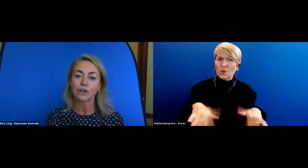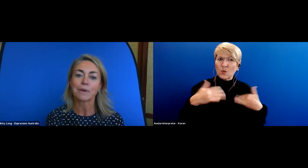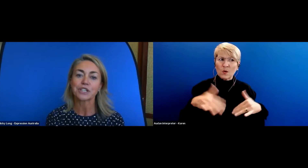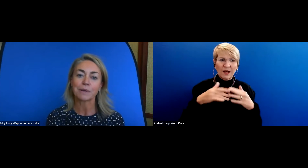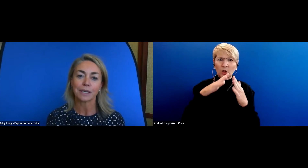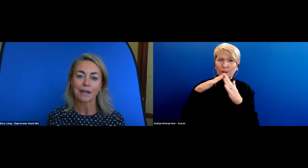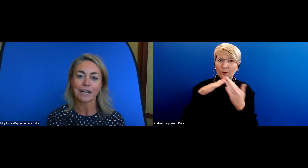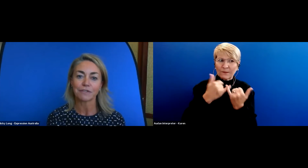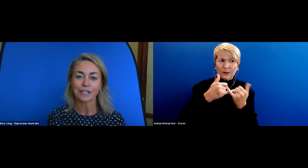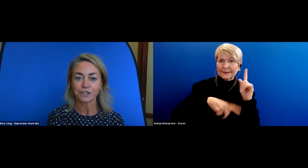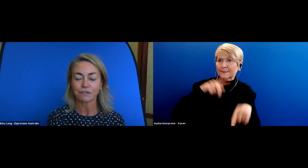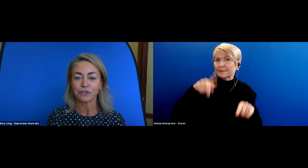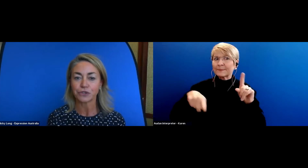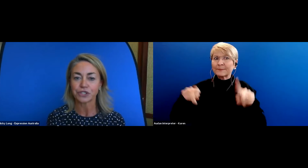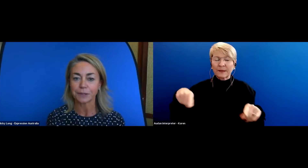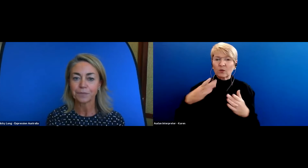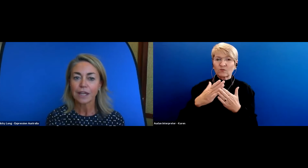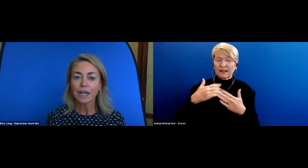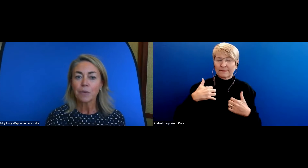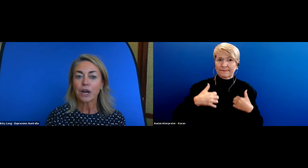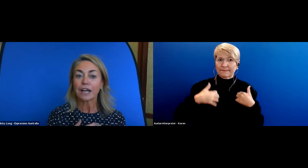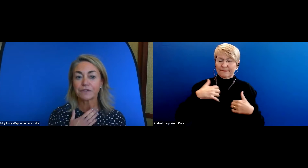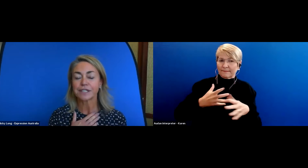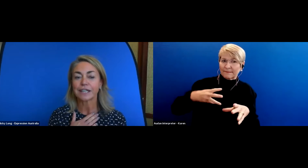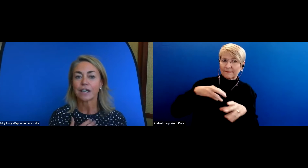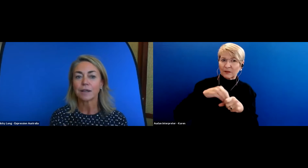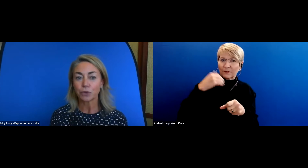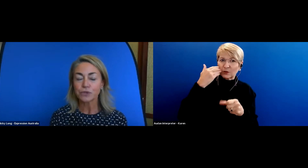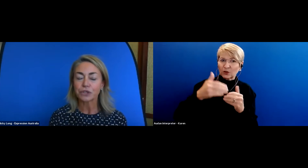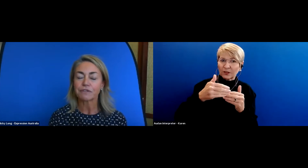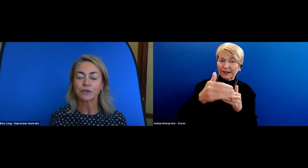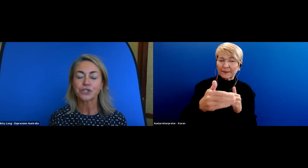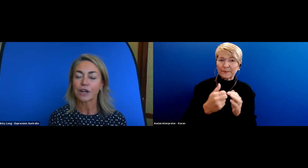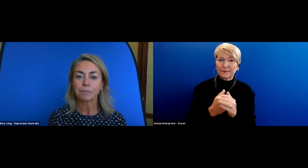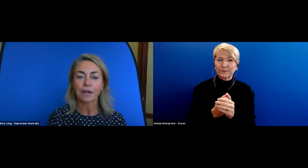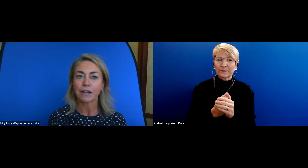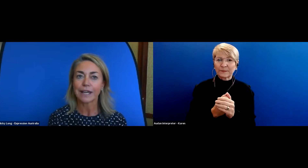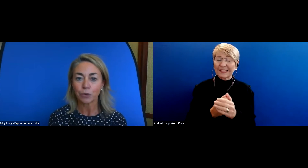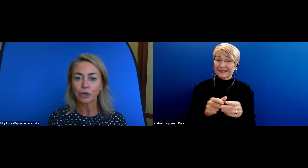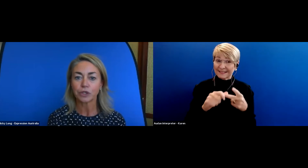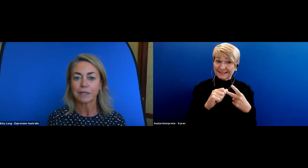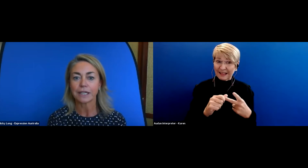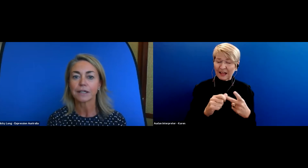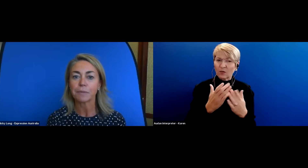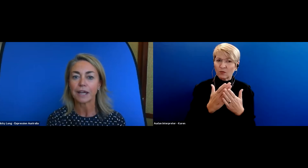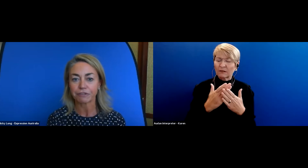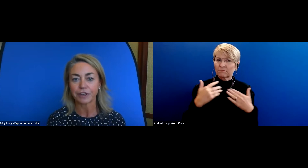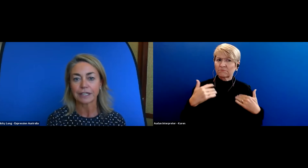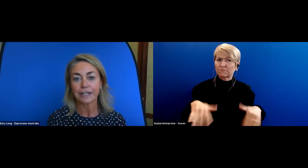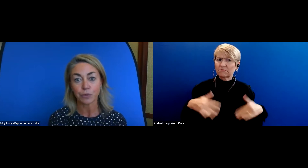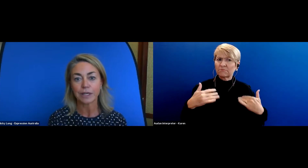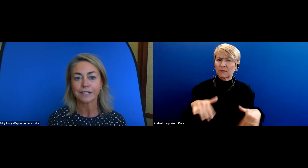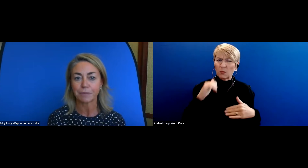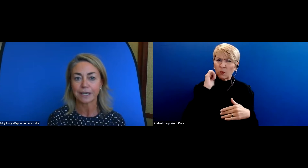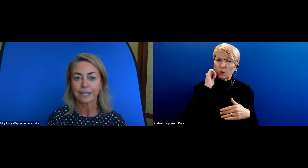to very much being a part of it into the future. But I have to say, I'm also very struck by how welcoming and